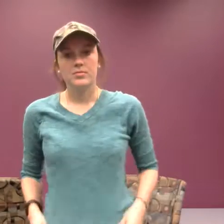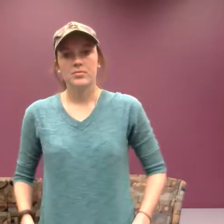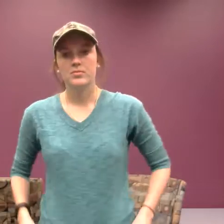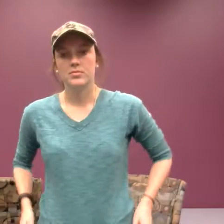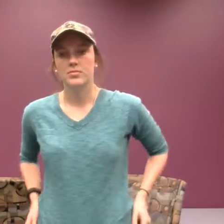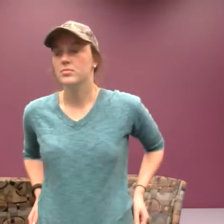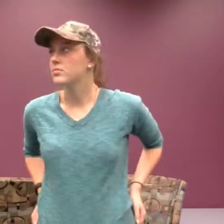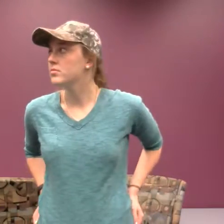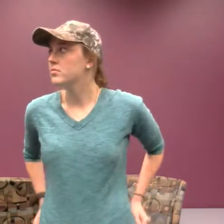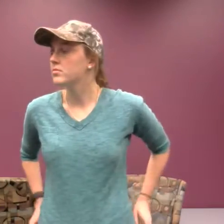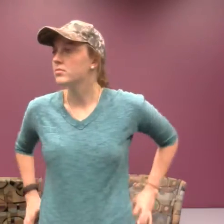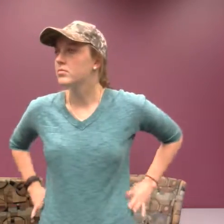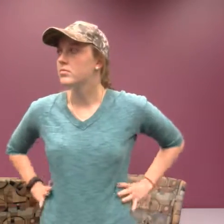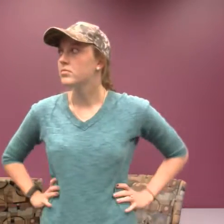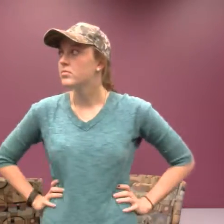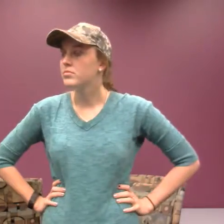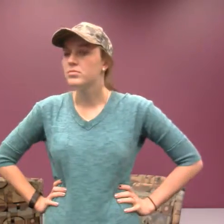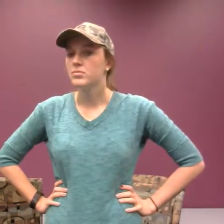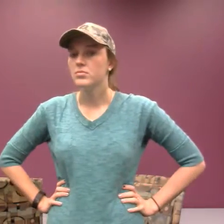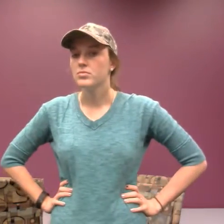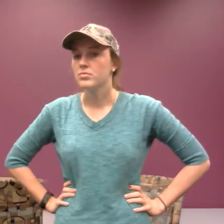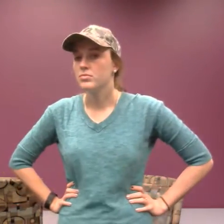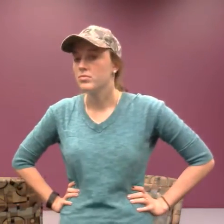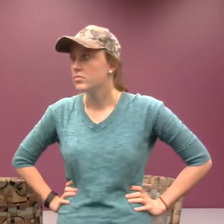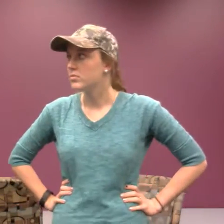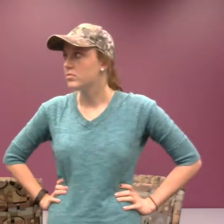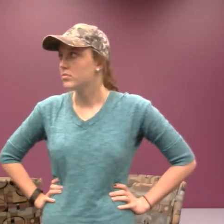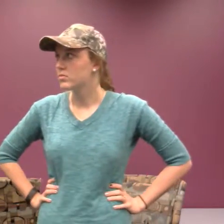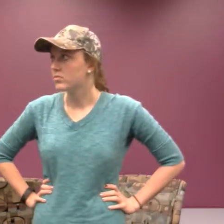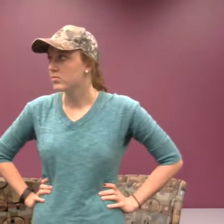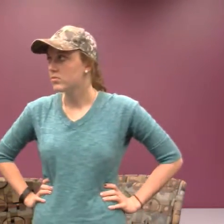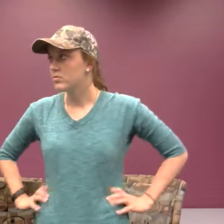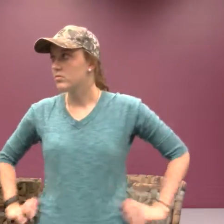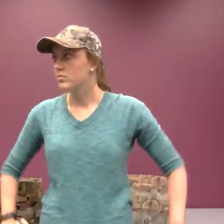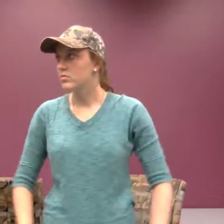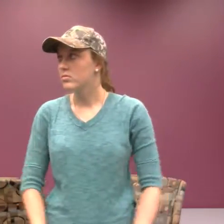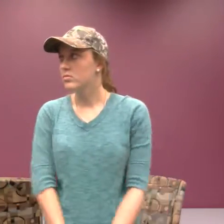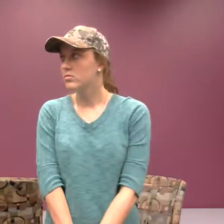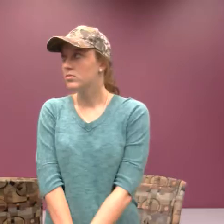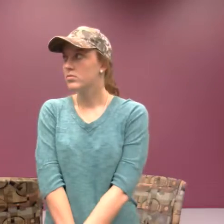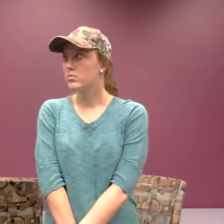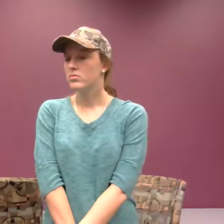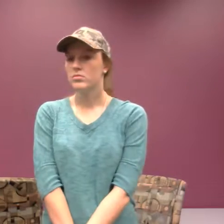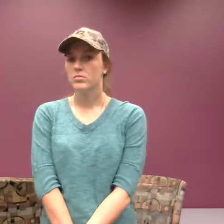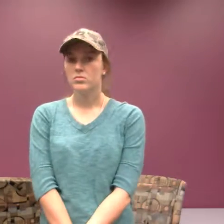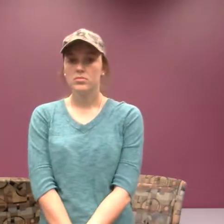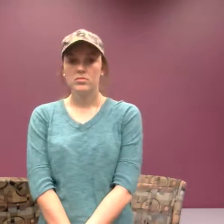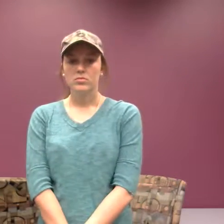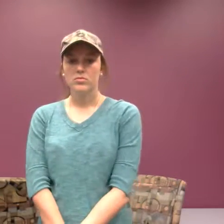this particular lesson is going to be like translating foreign languages.